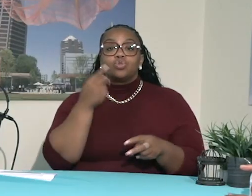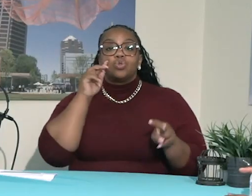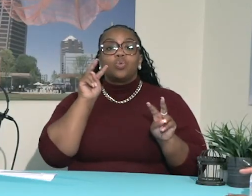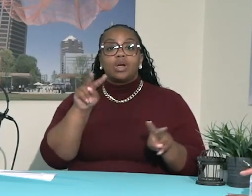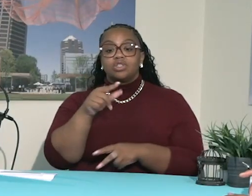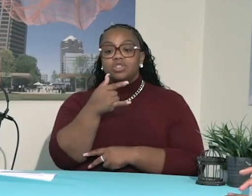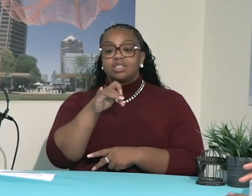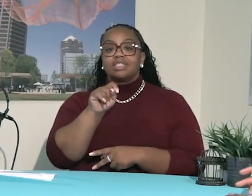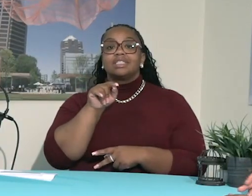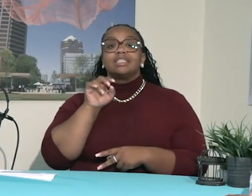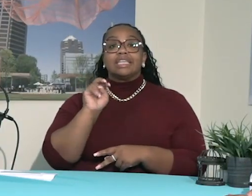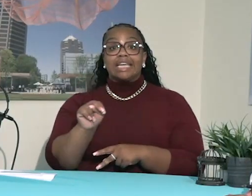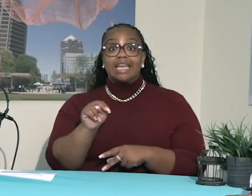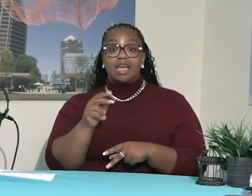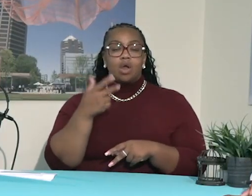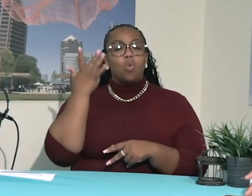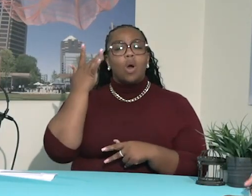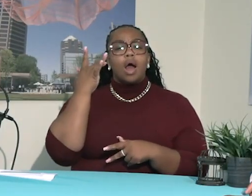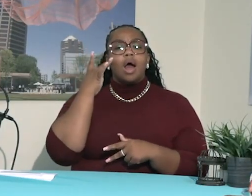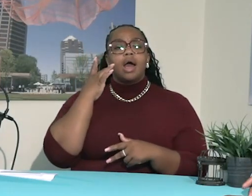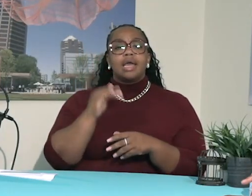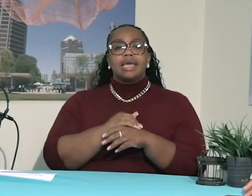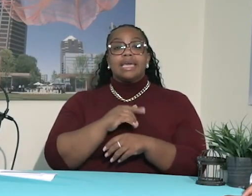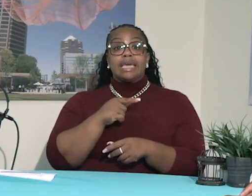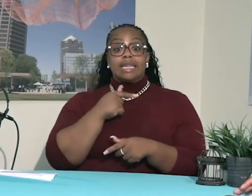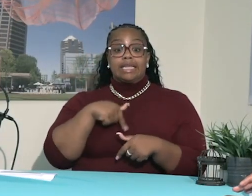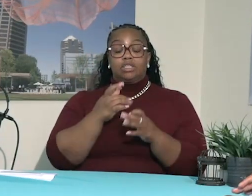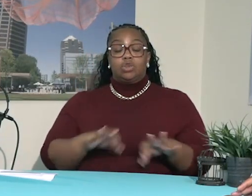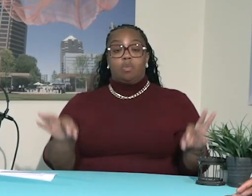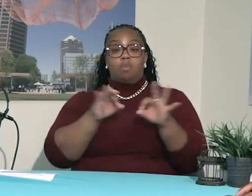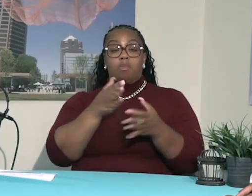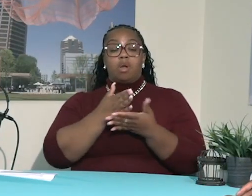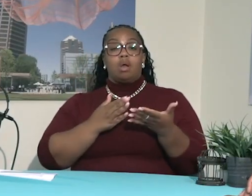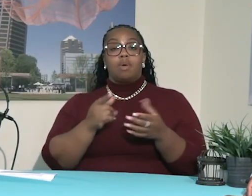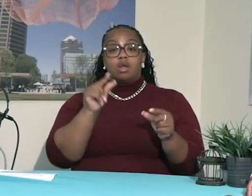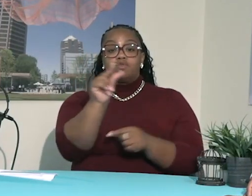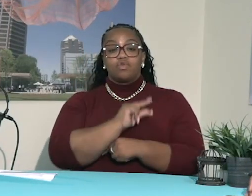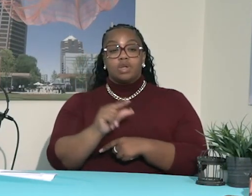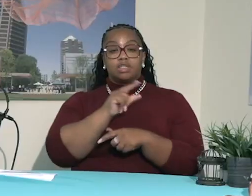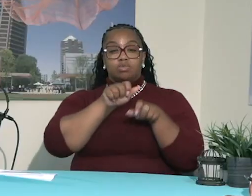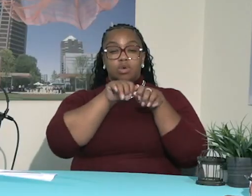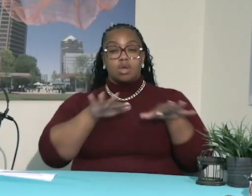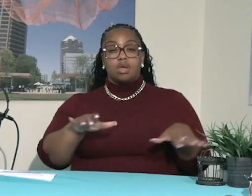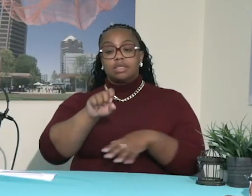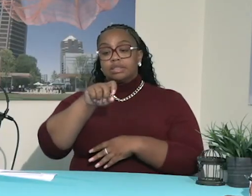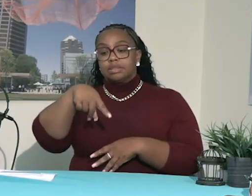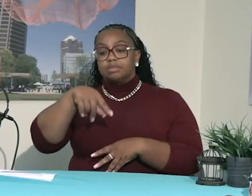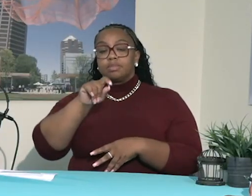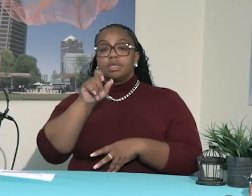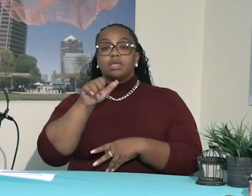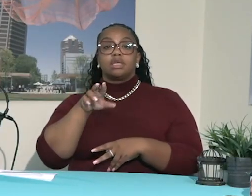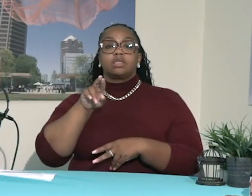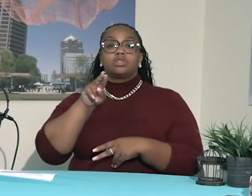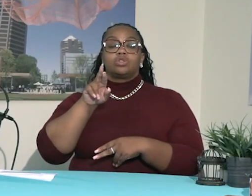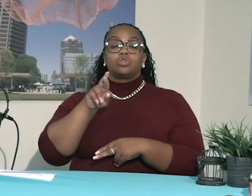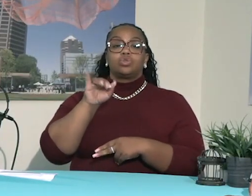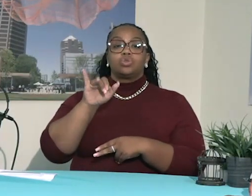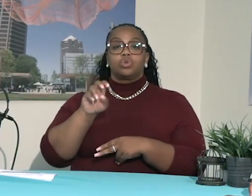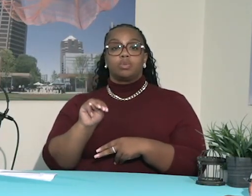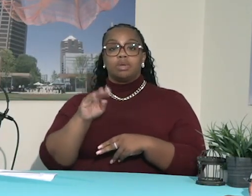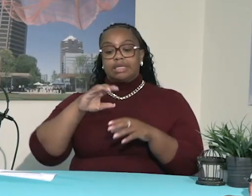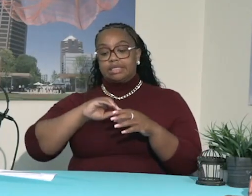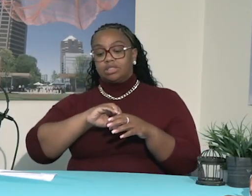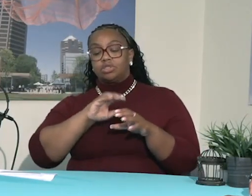news and information about the city of Greensboro. GTN is available on Spectrum Channel 13, AT&T U-verse Channel 99, and